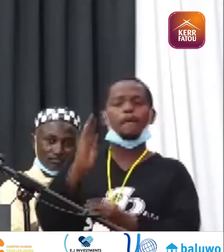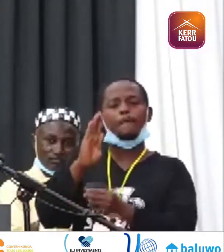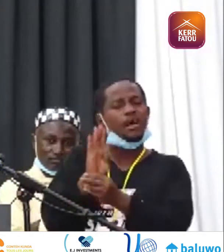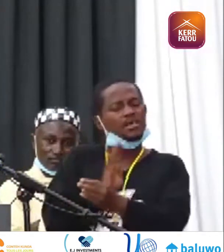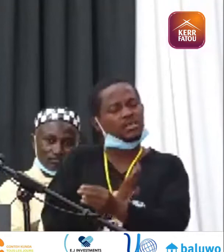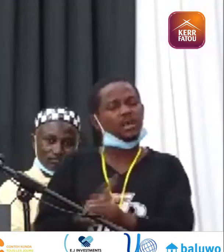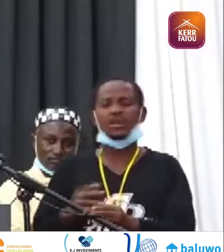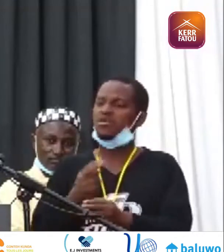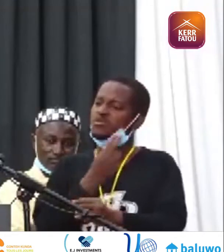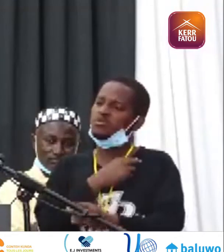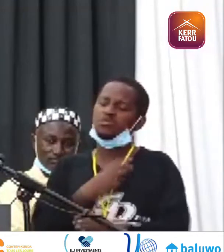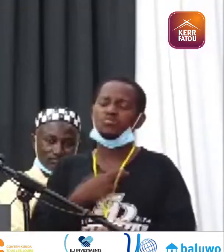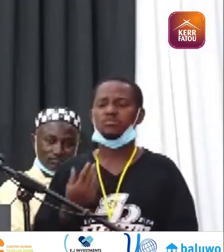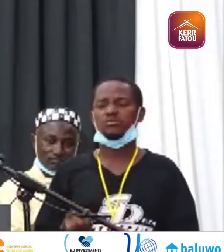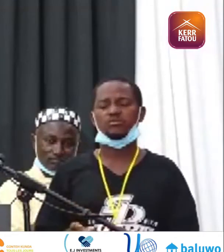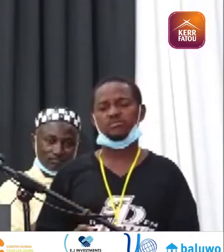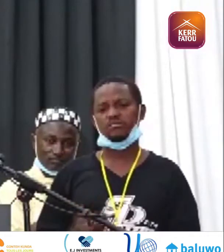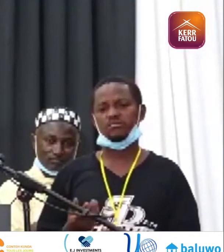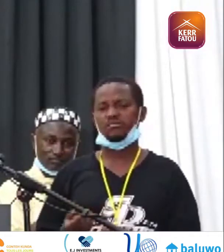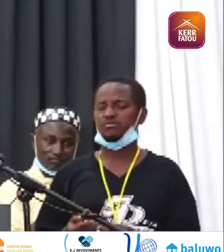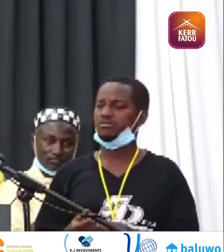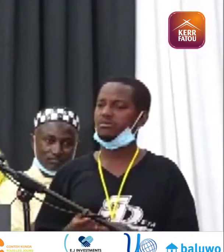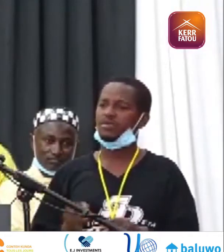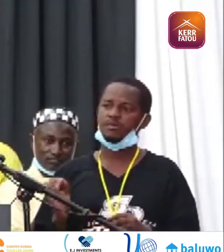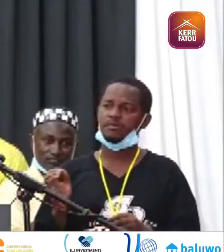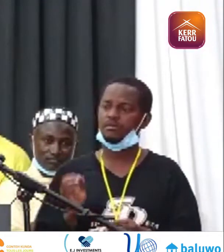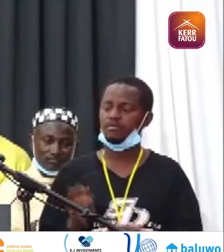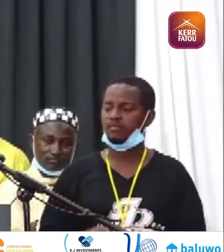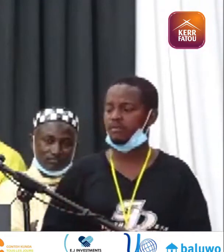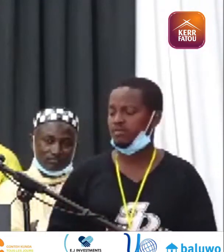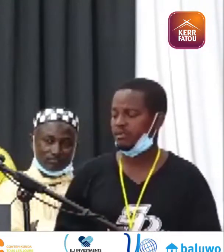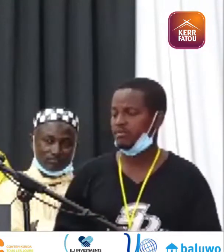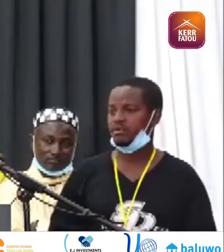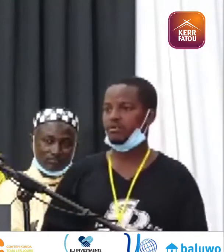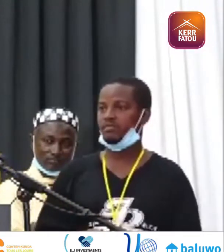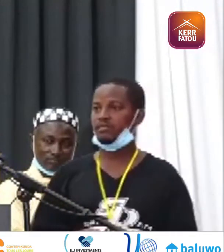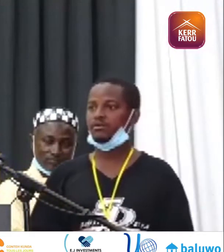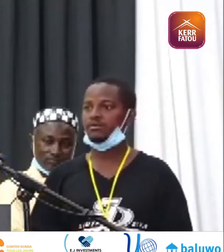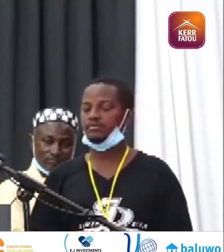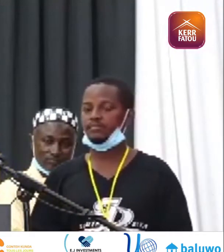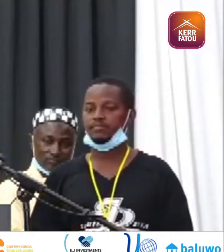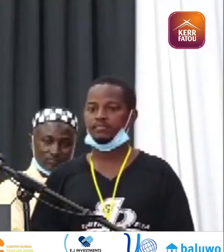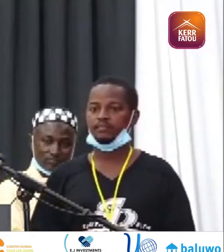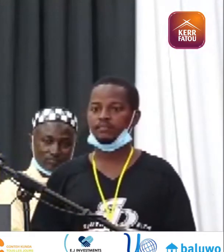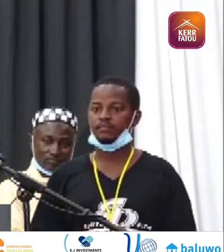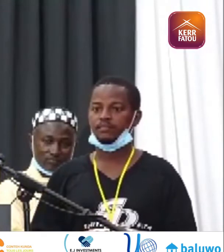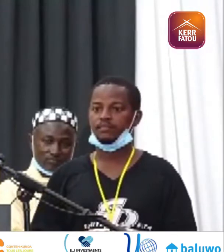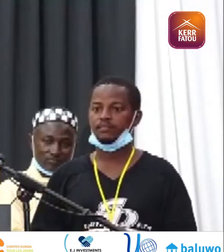Bansang, Farafenye, or Buyam?